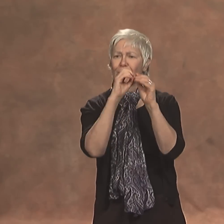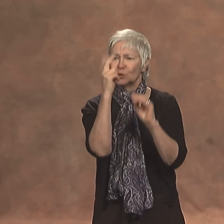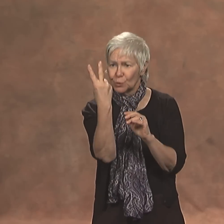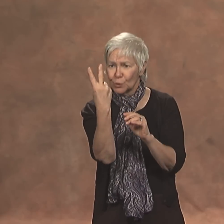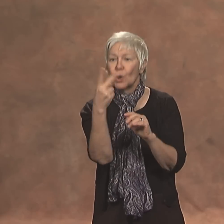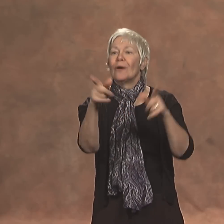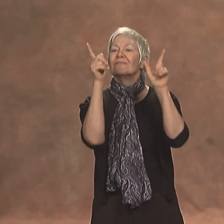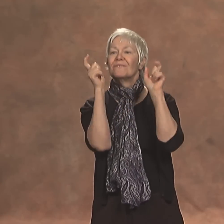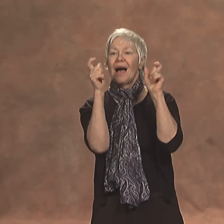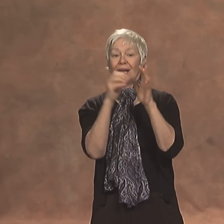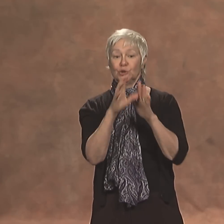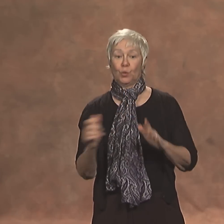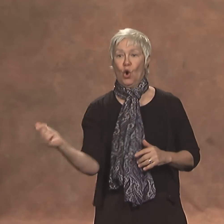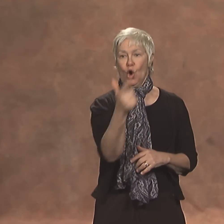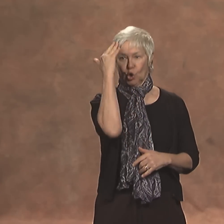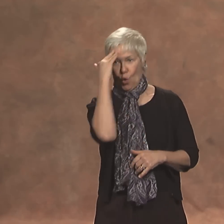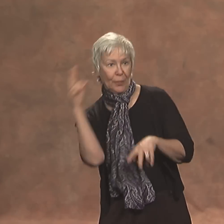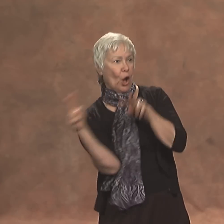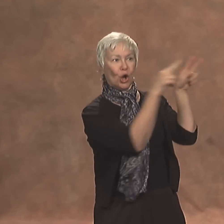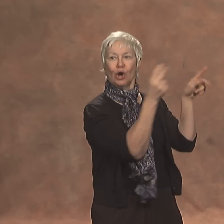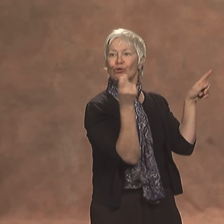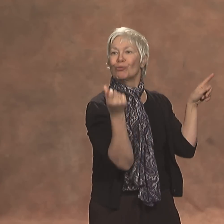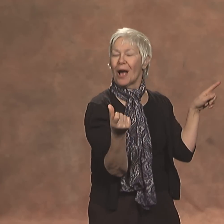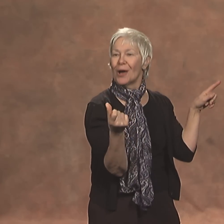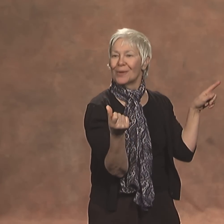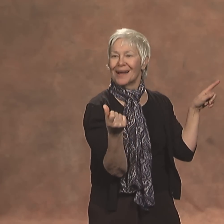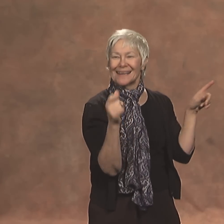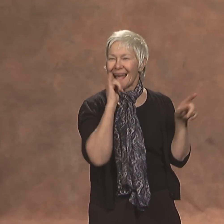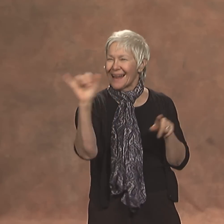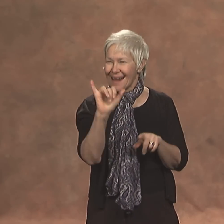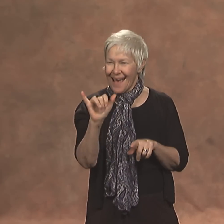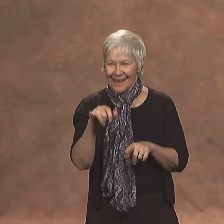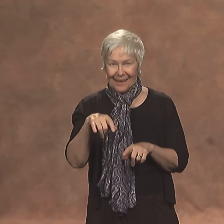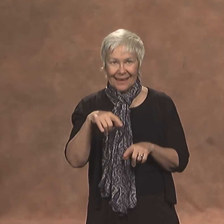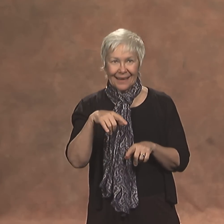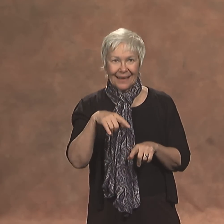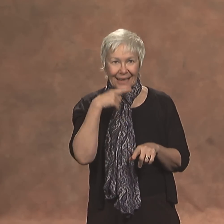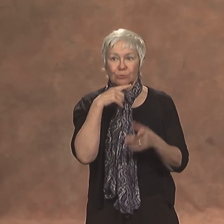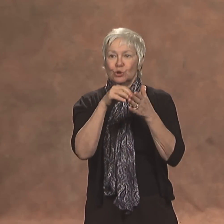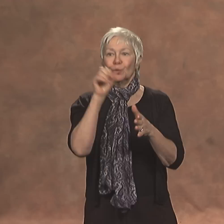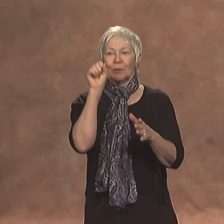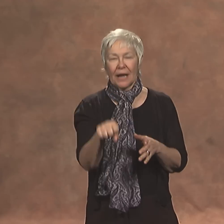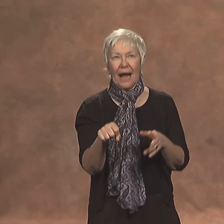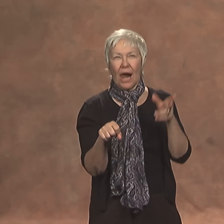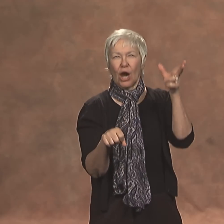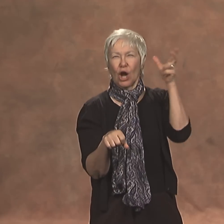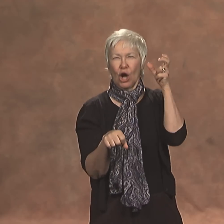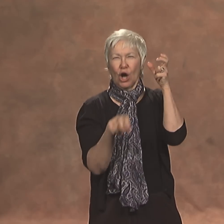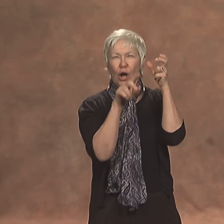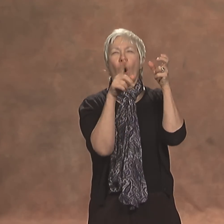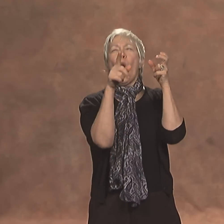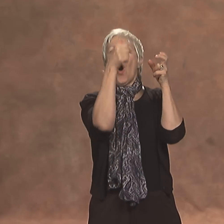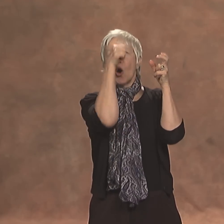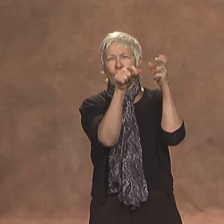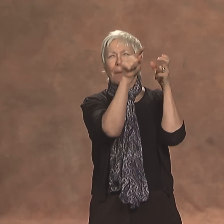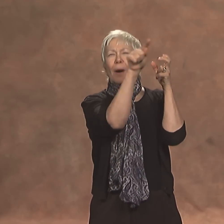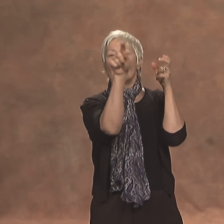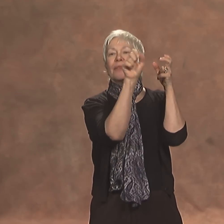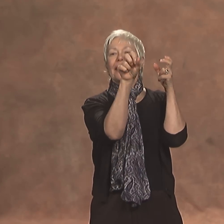And that helps to guide students in terms of asking questions. If a student is not sure about, say, a question on